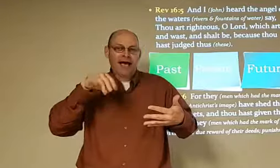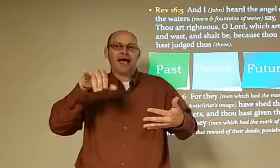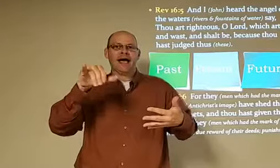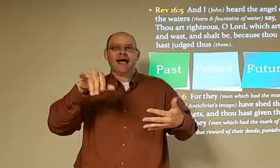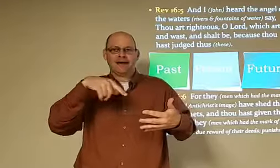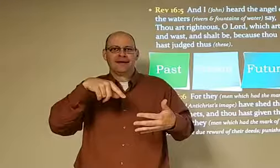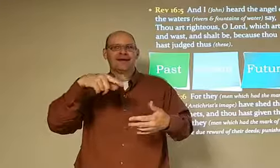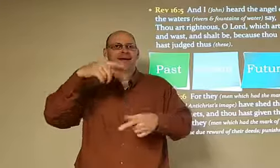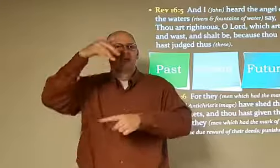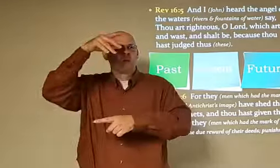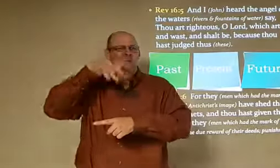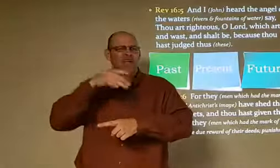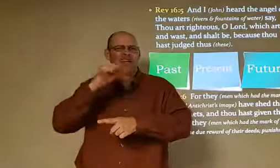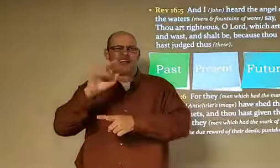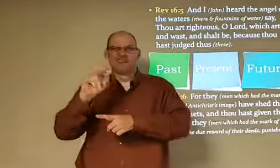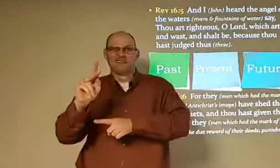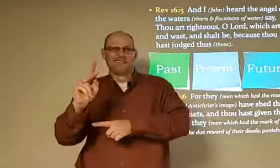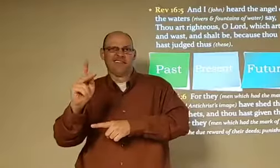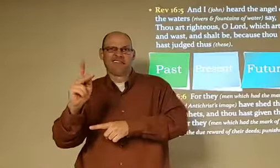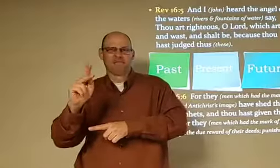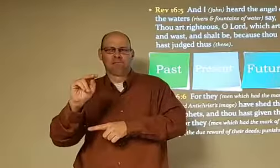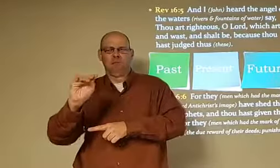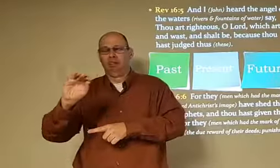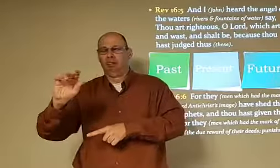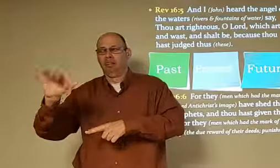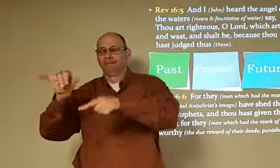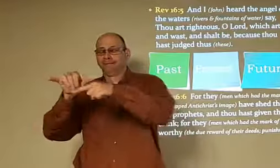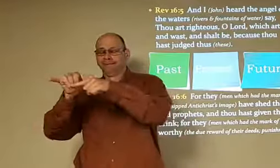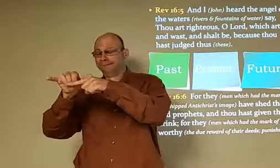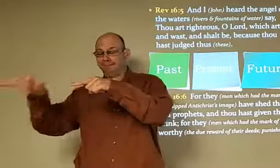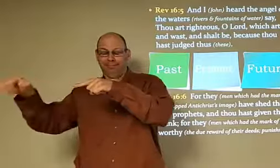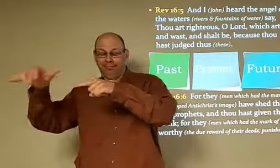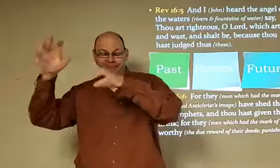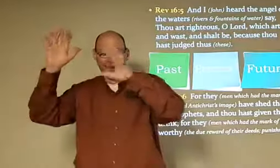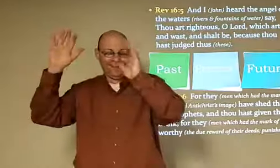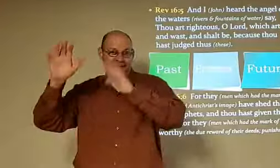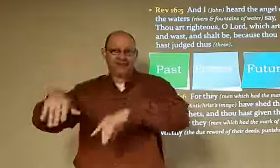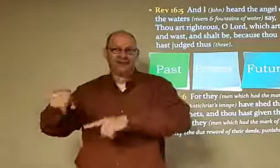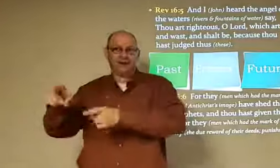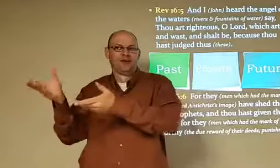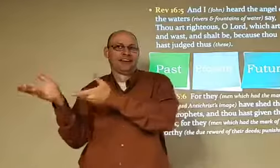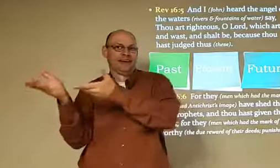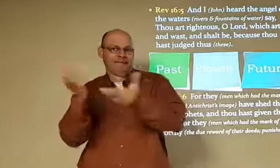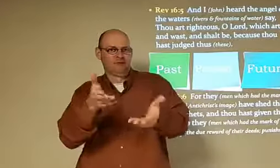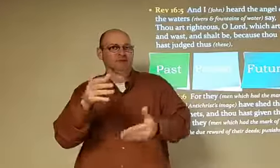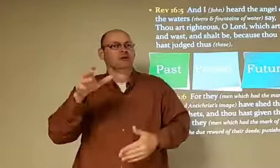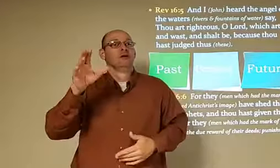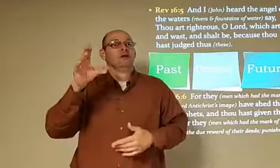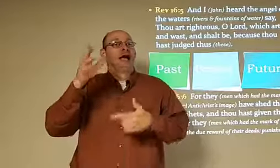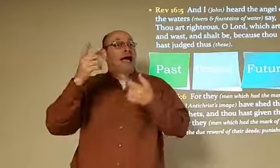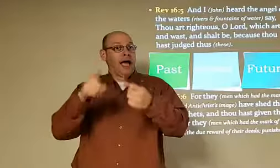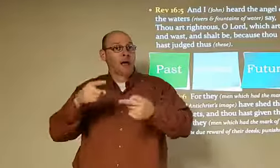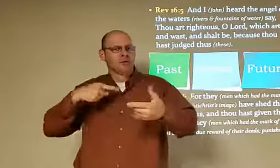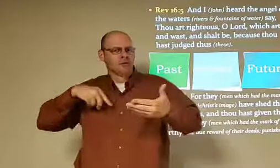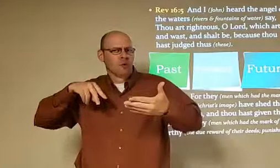go studying, and I found it's a man of some, you know, area,